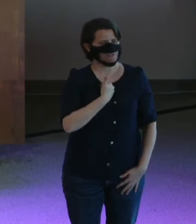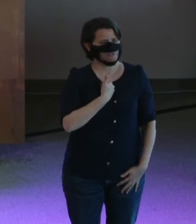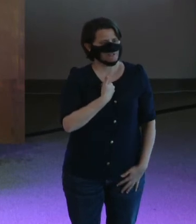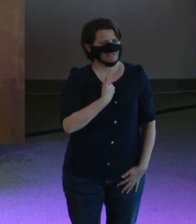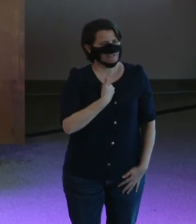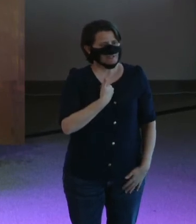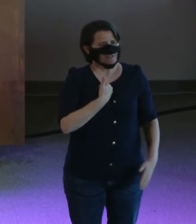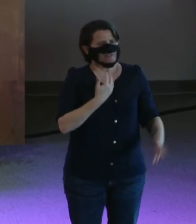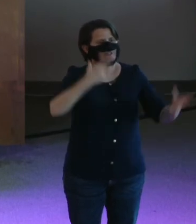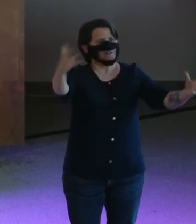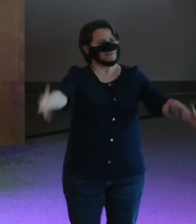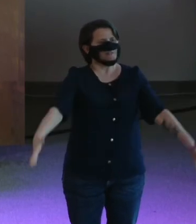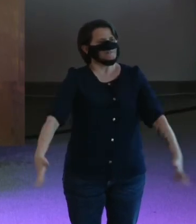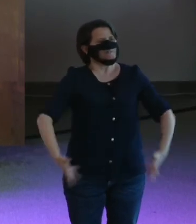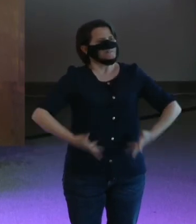and exhale.